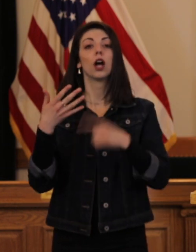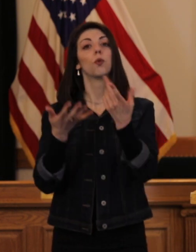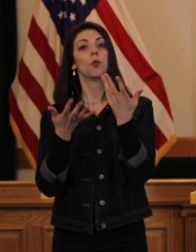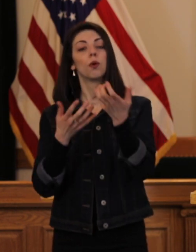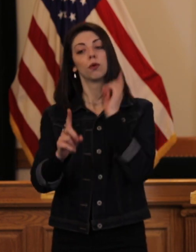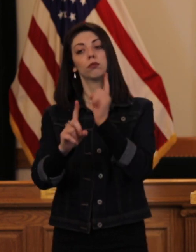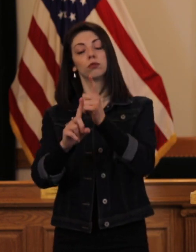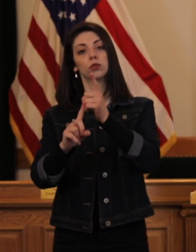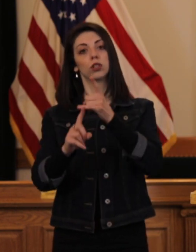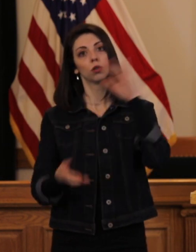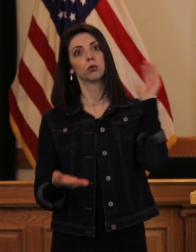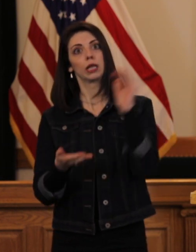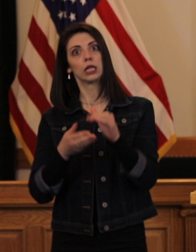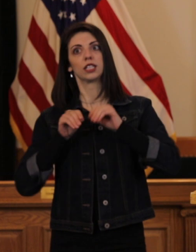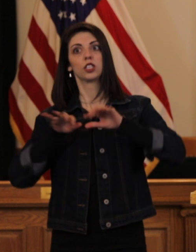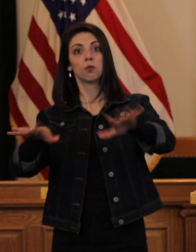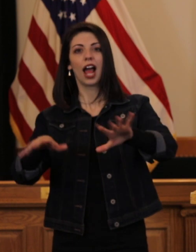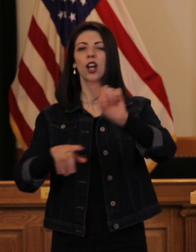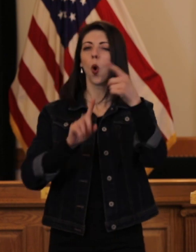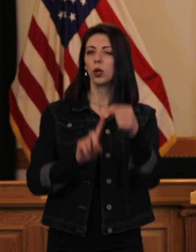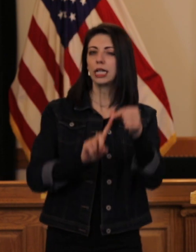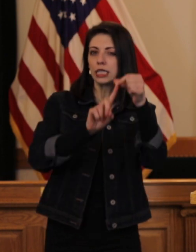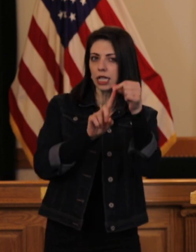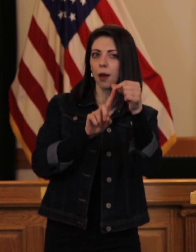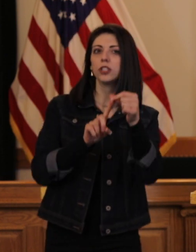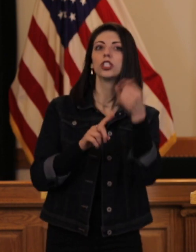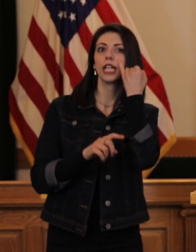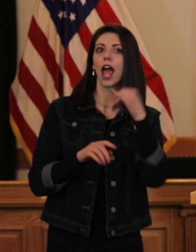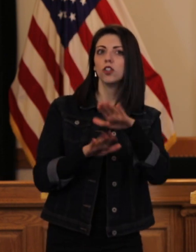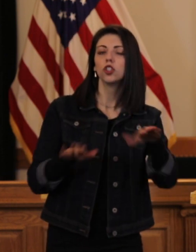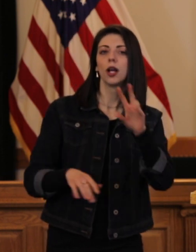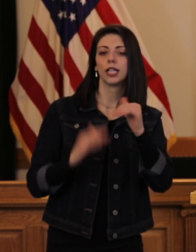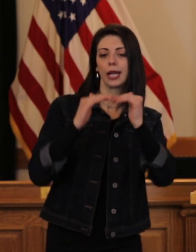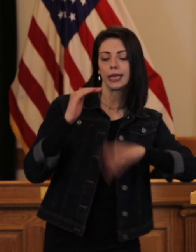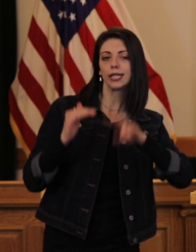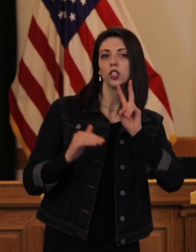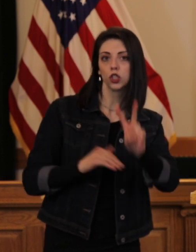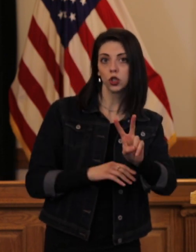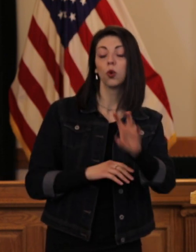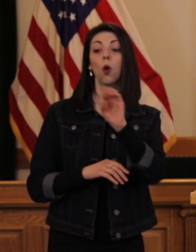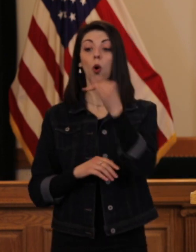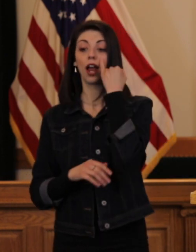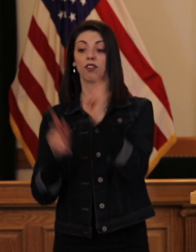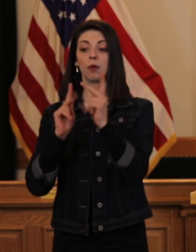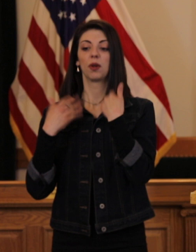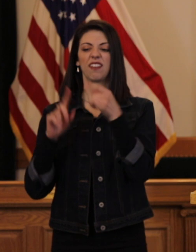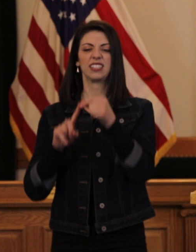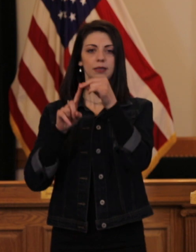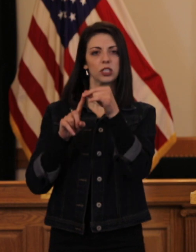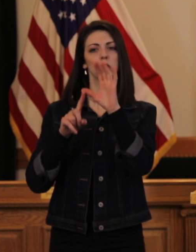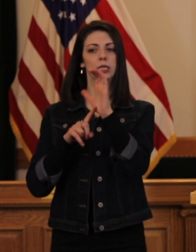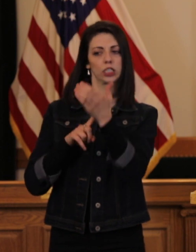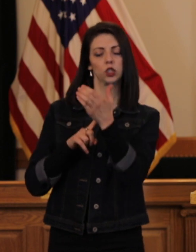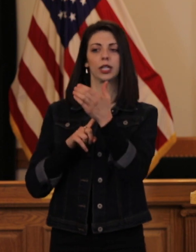COVID-19. Exceptions are children under age 2 and people with conditions that prevent them from having their faces covered.